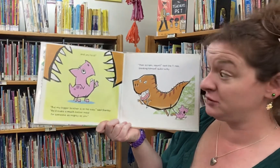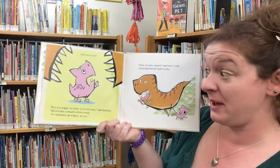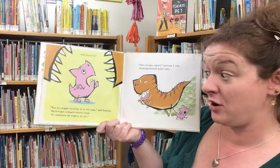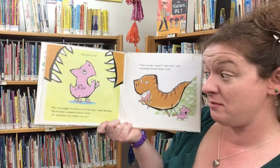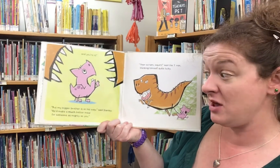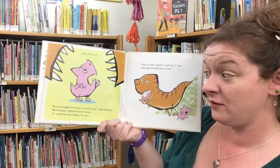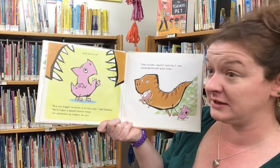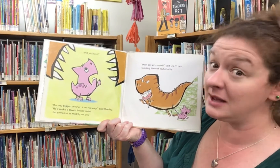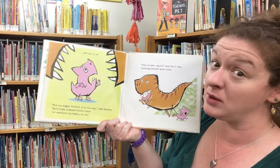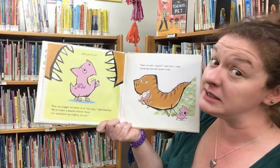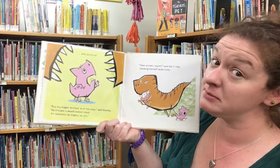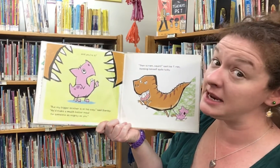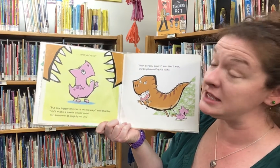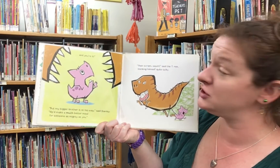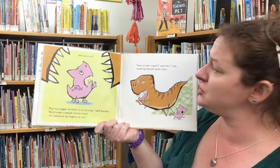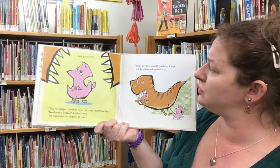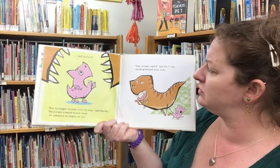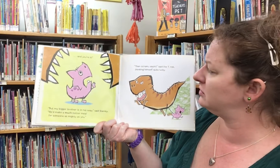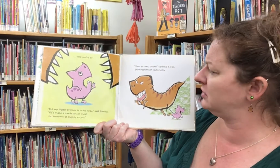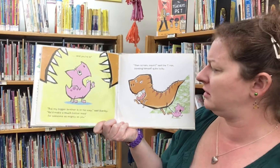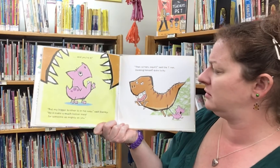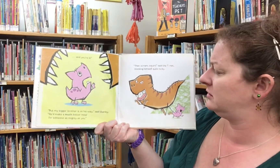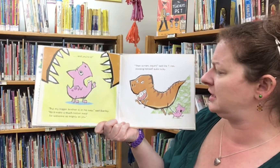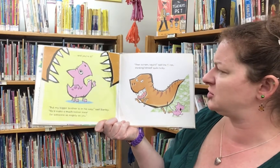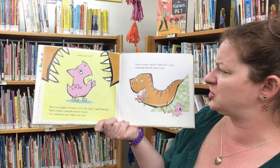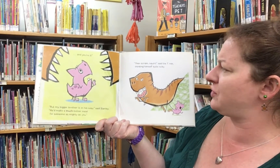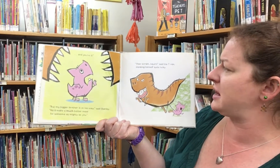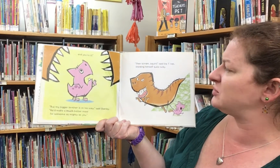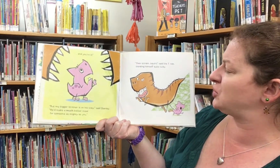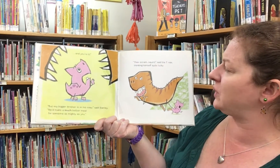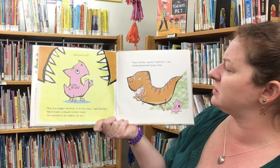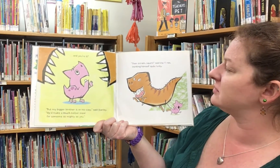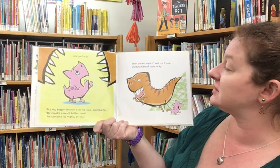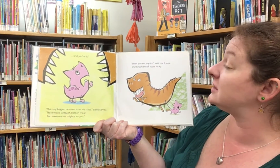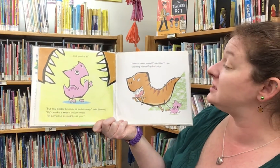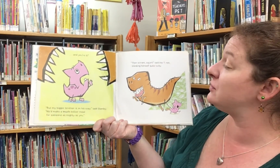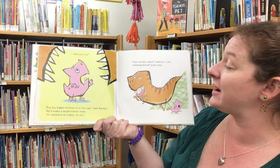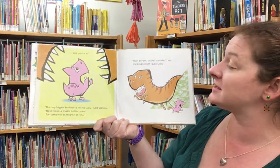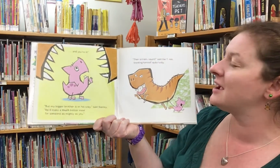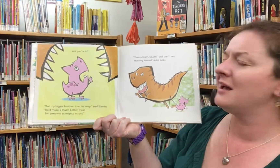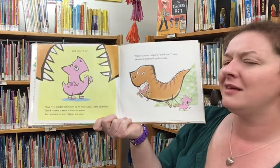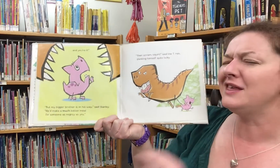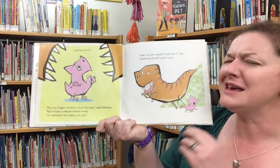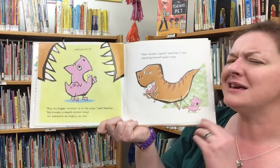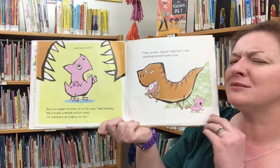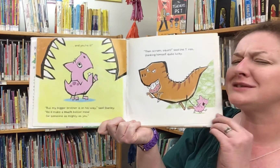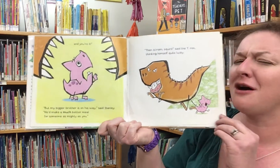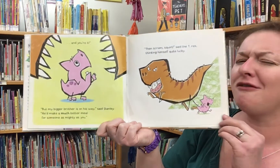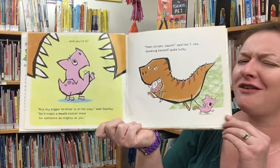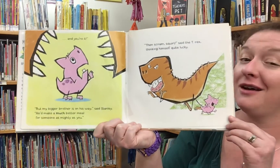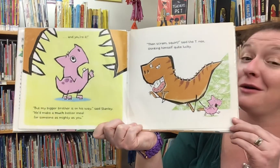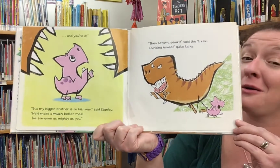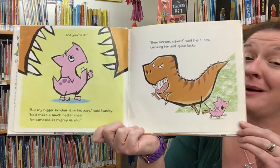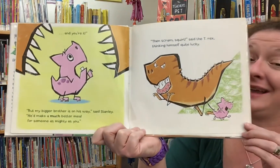better meal for someone as mighty as you." "Then scram, Squirt," said the T-Rex, thinking himself quite